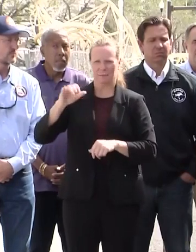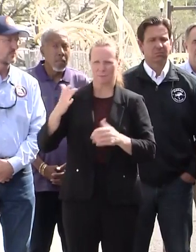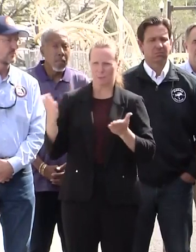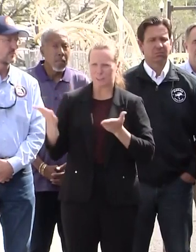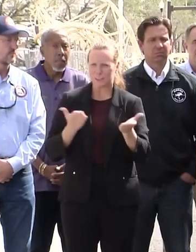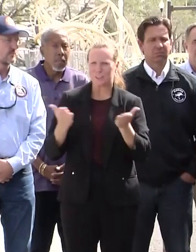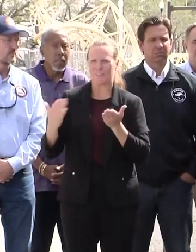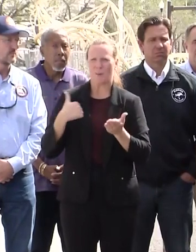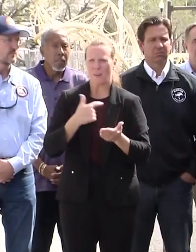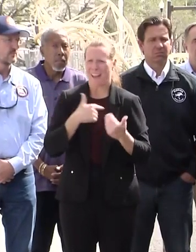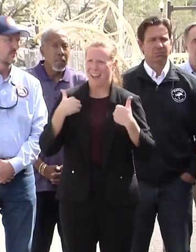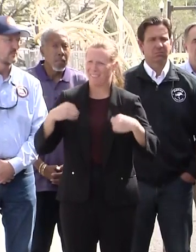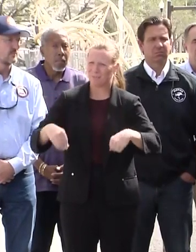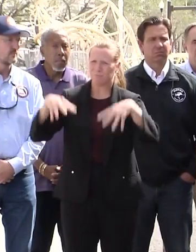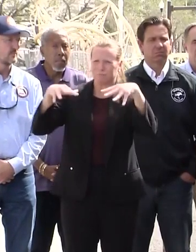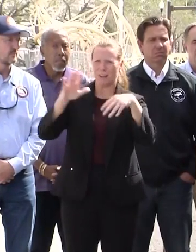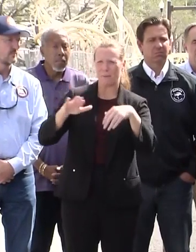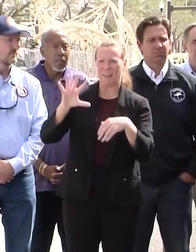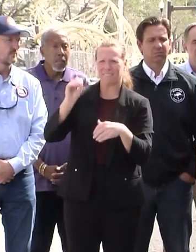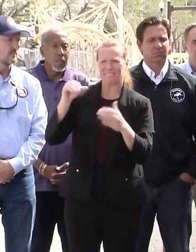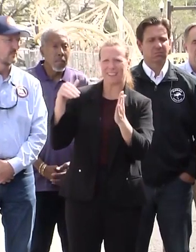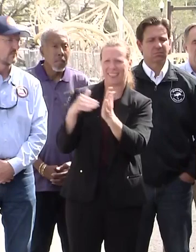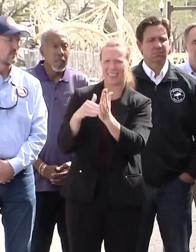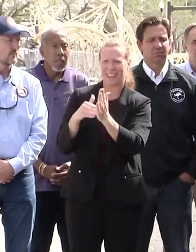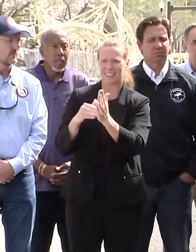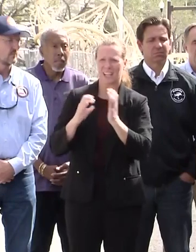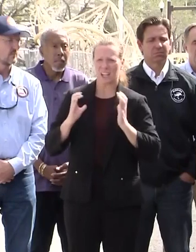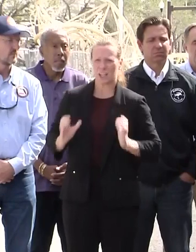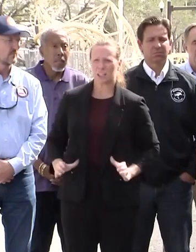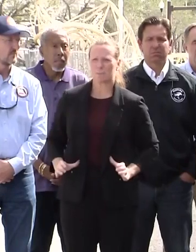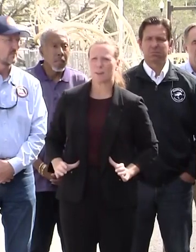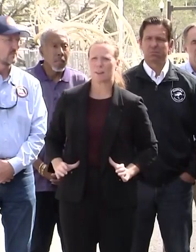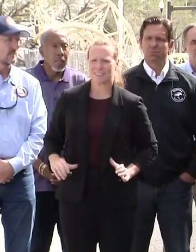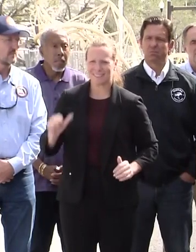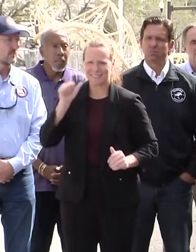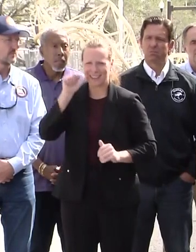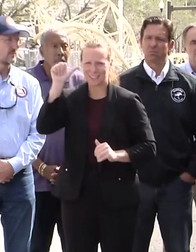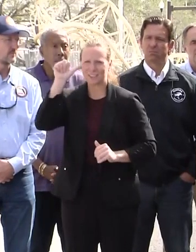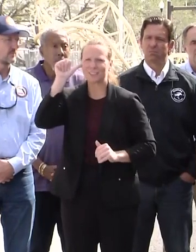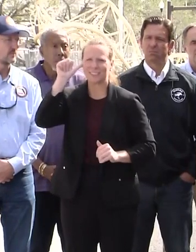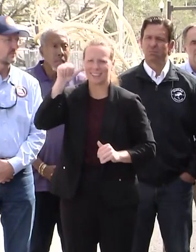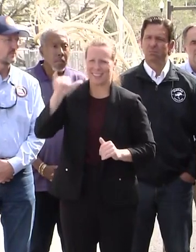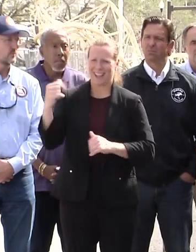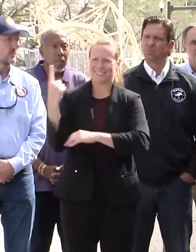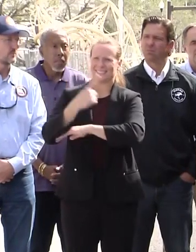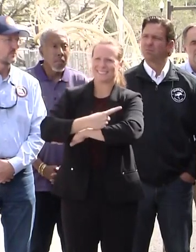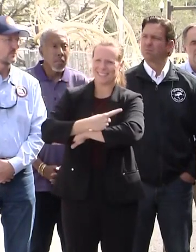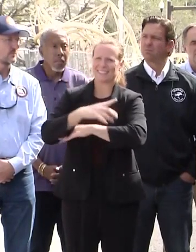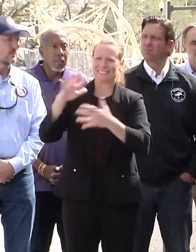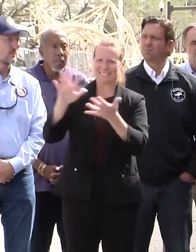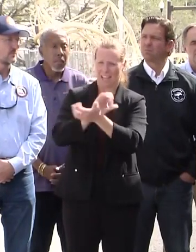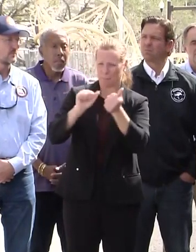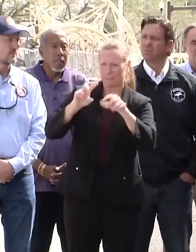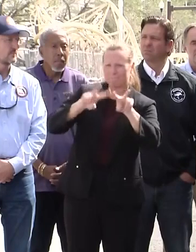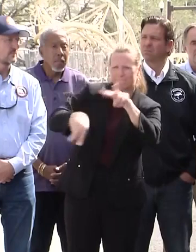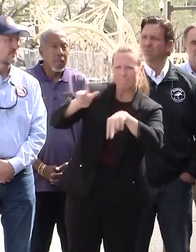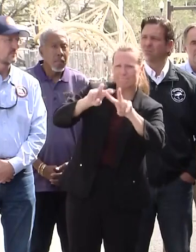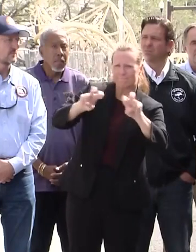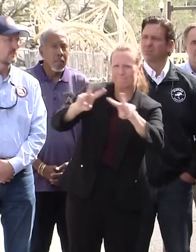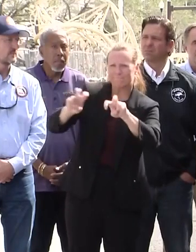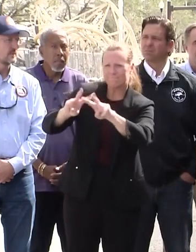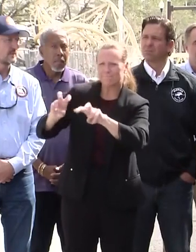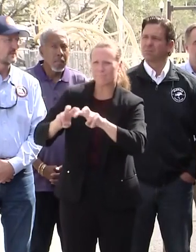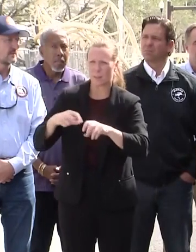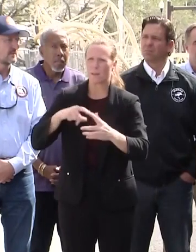have restored about 50,000 customers. Yesterday was a day of damage assessment and the beginning to